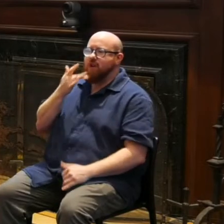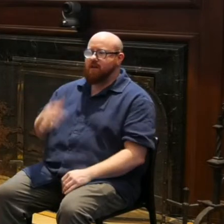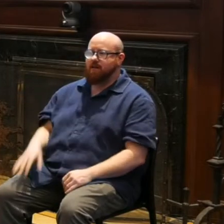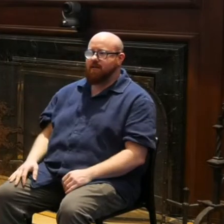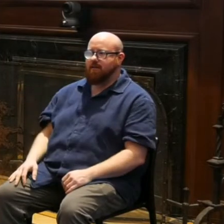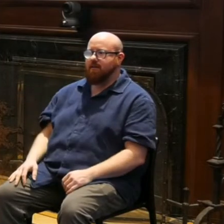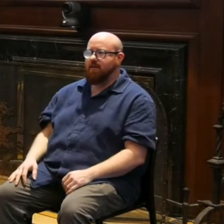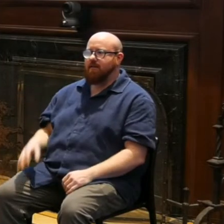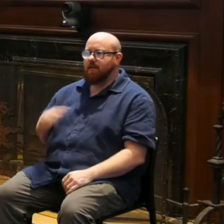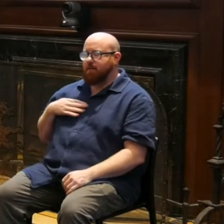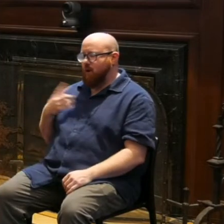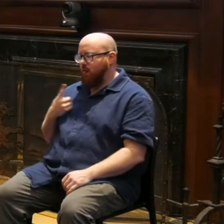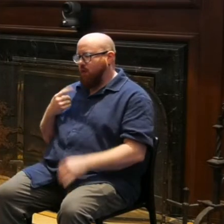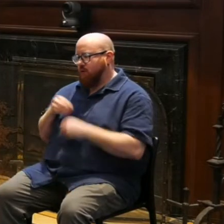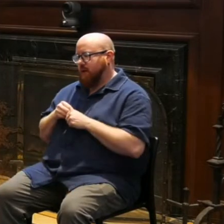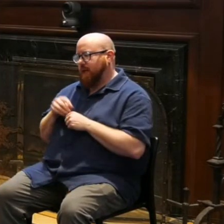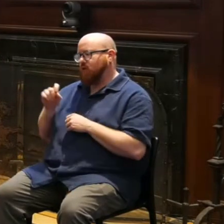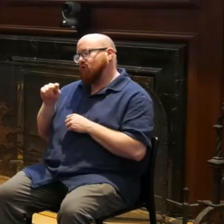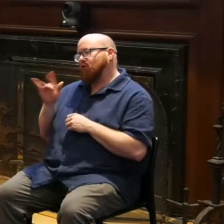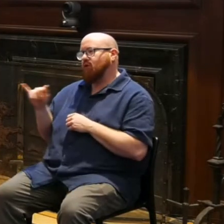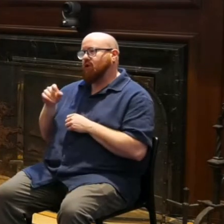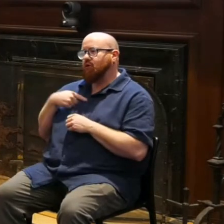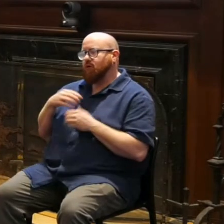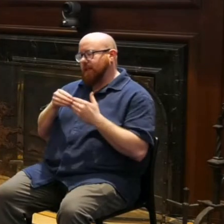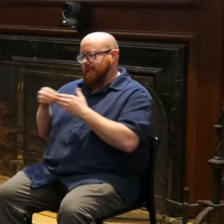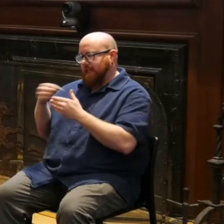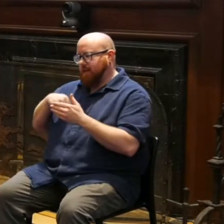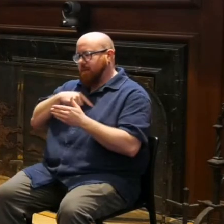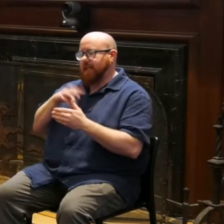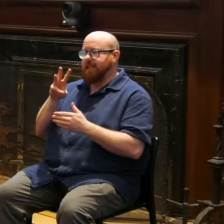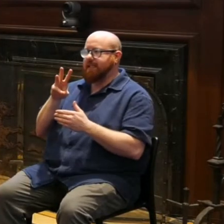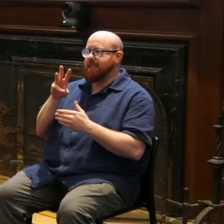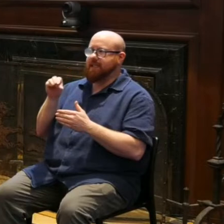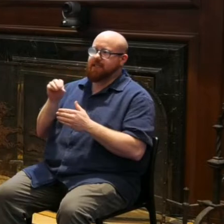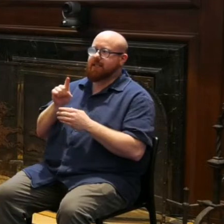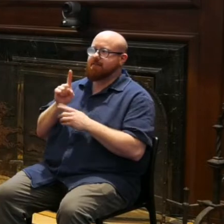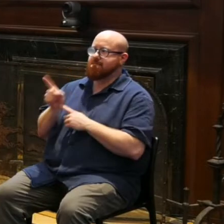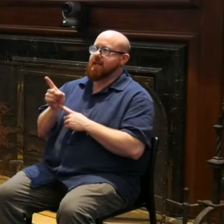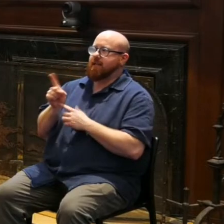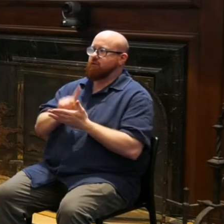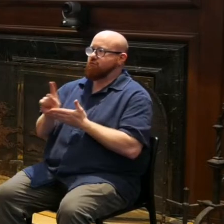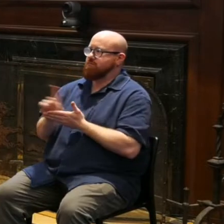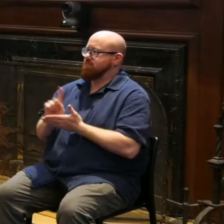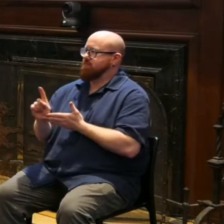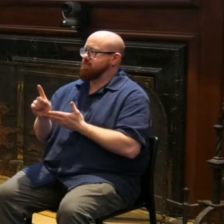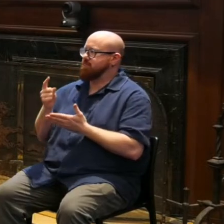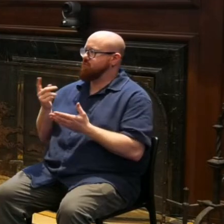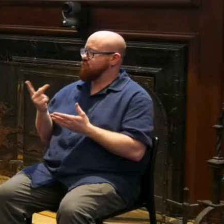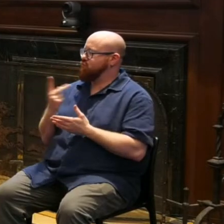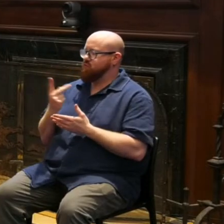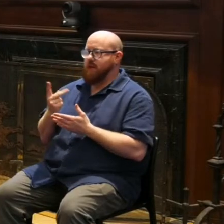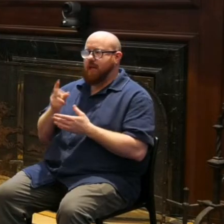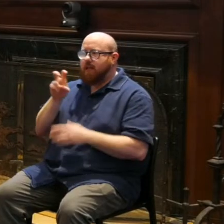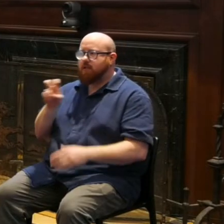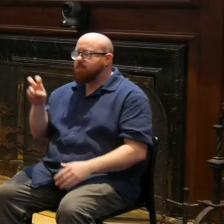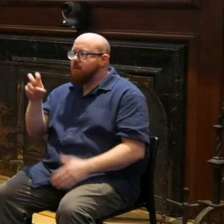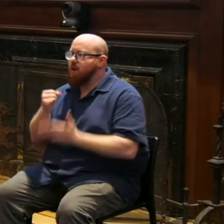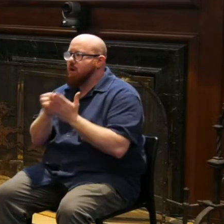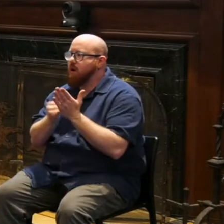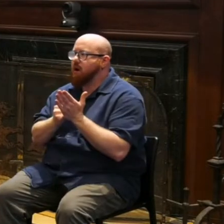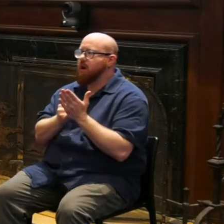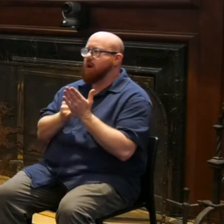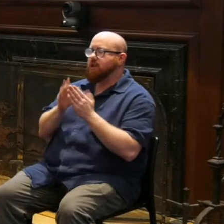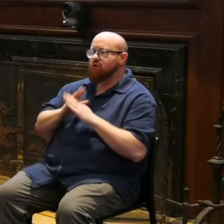Cooped in a studio, you lead me through uncharted waters 60 minutes a week. Together, we explore the infinite expanse of artistry where serenity